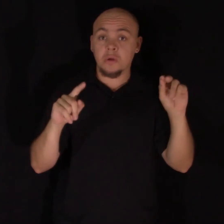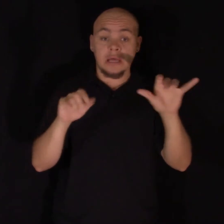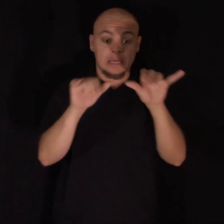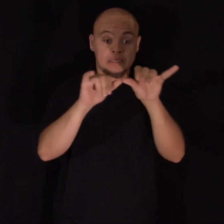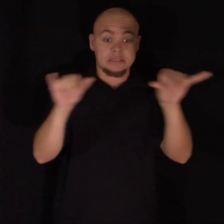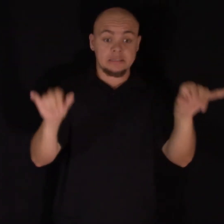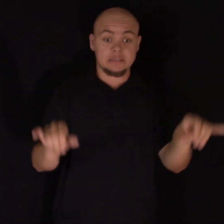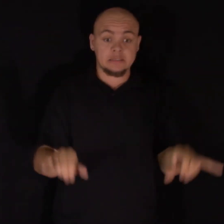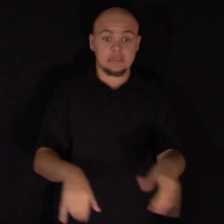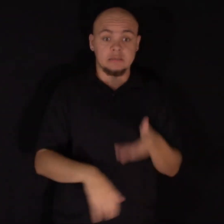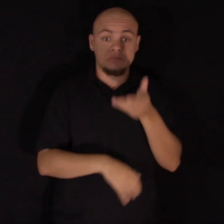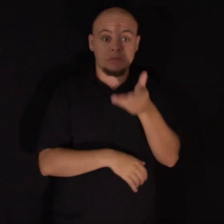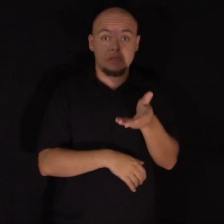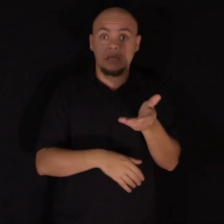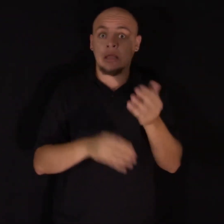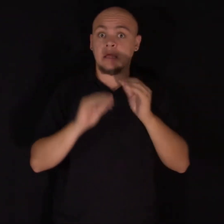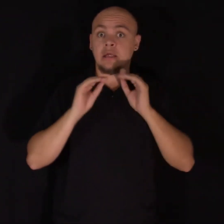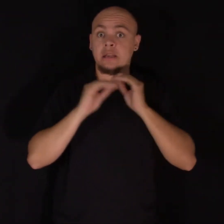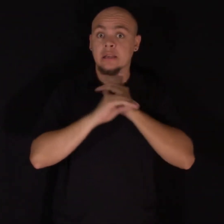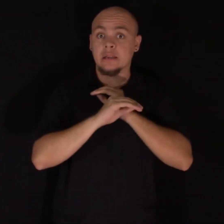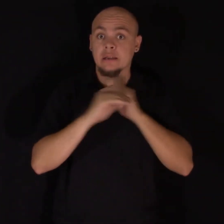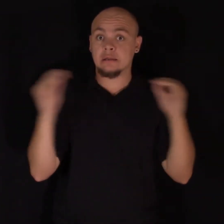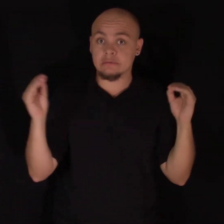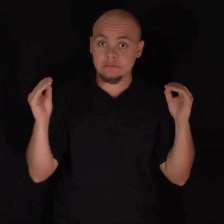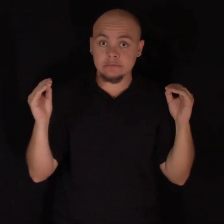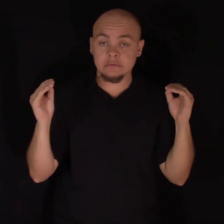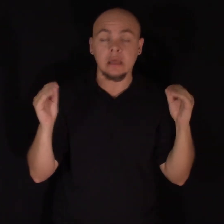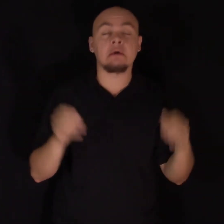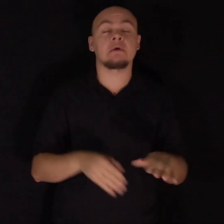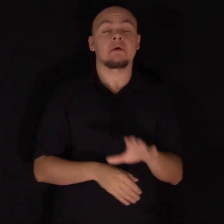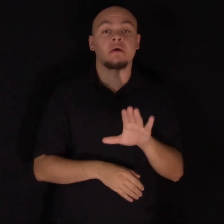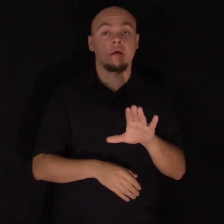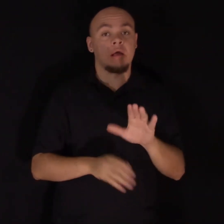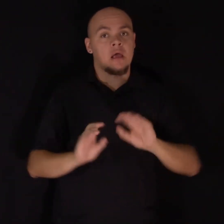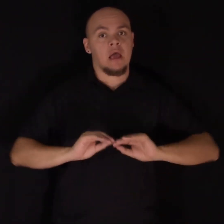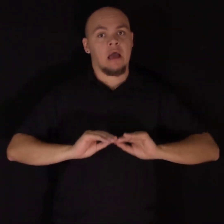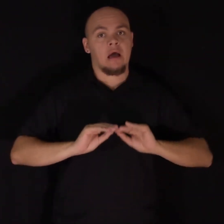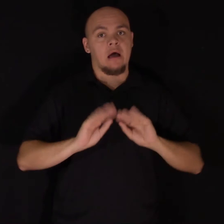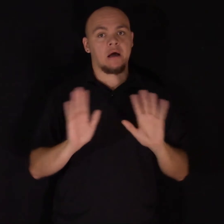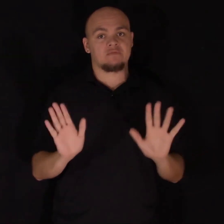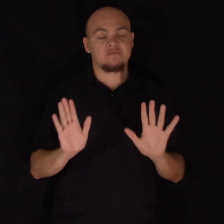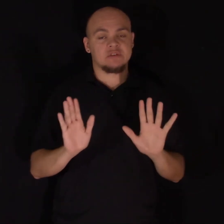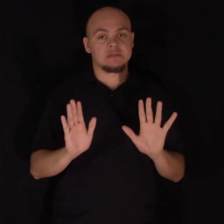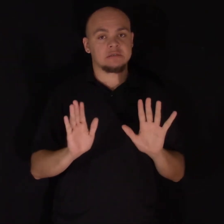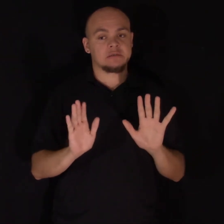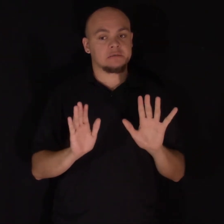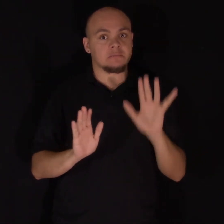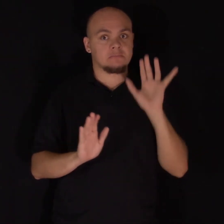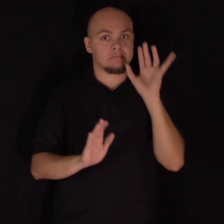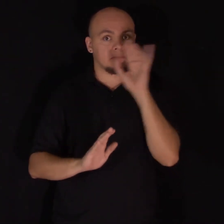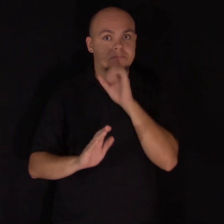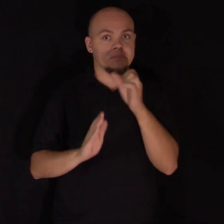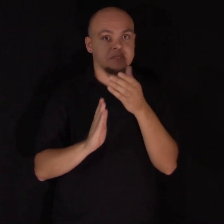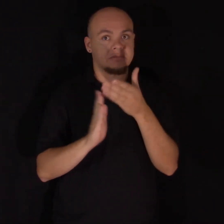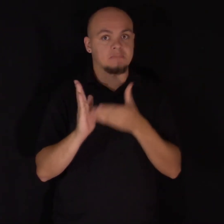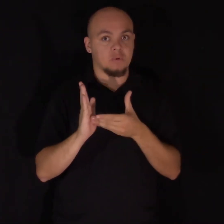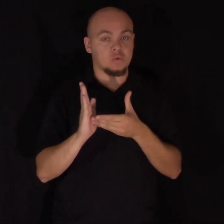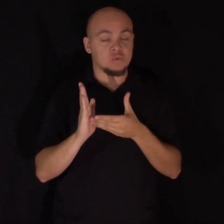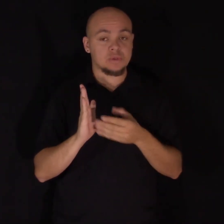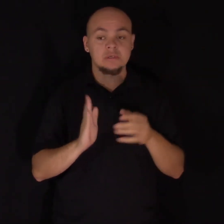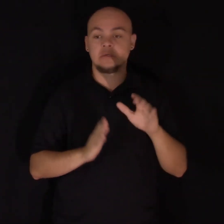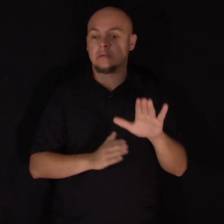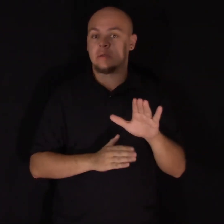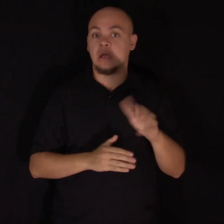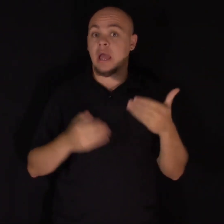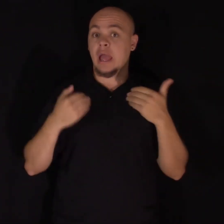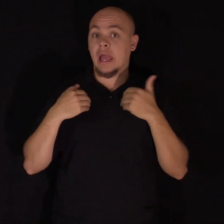have a system at all. In fact, there are some pretty obvious key missing pieces. We didn't have